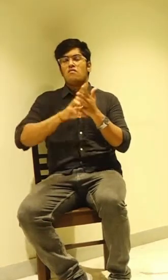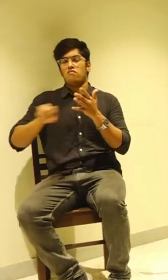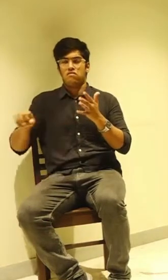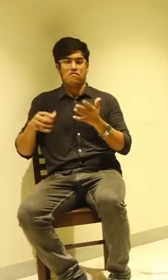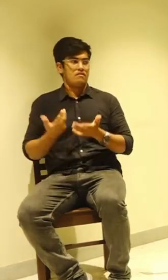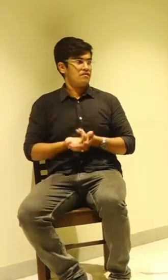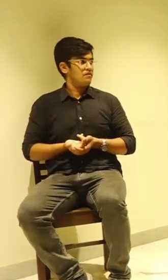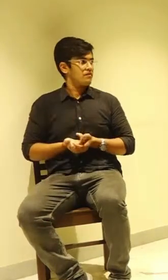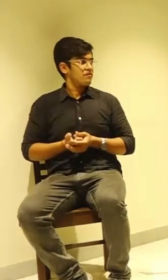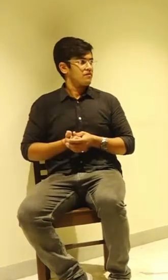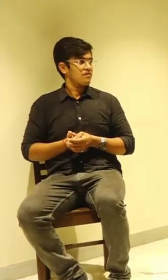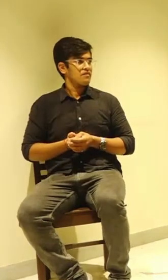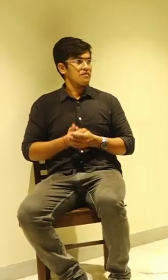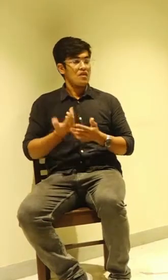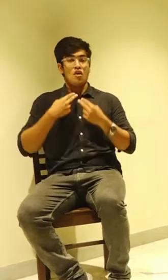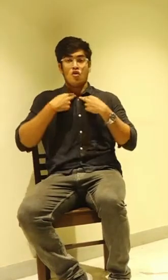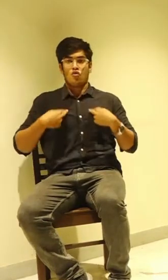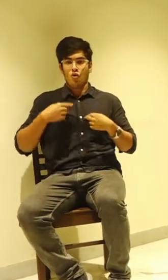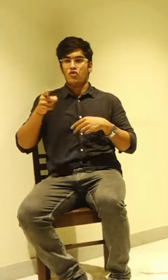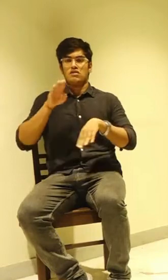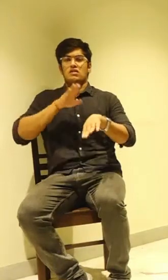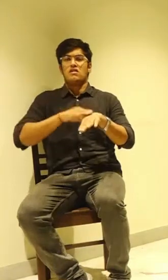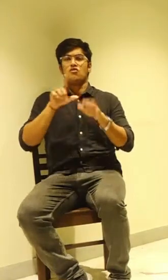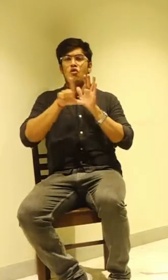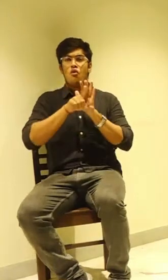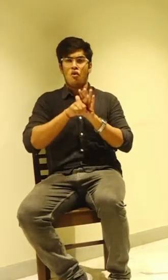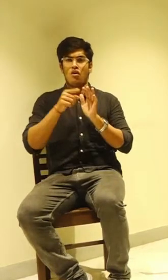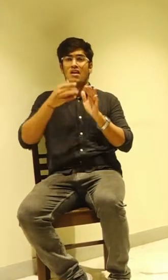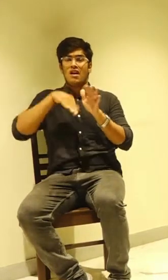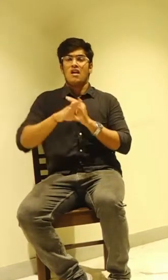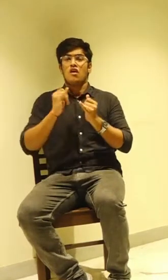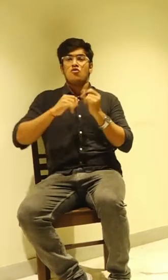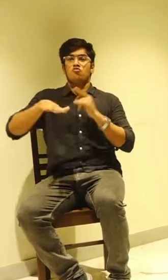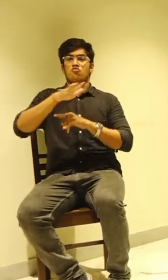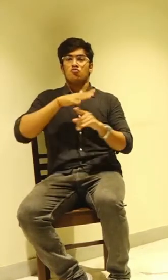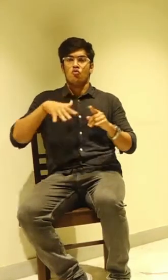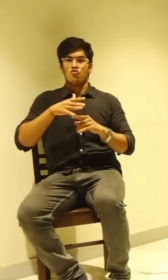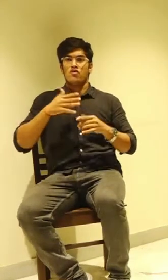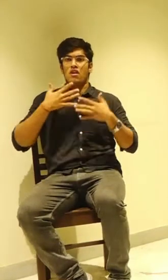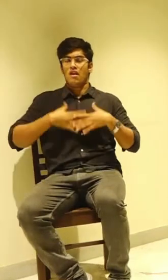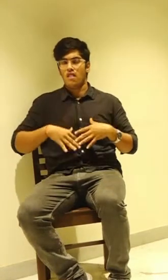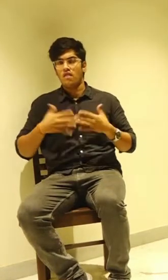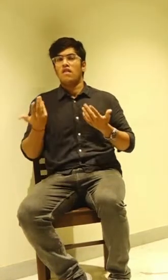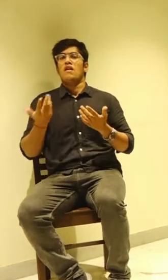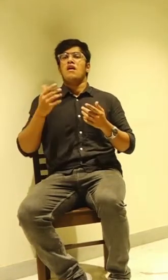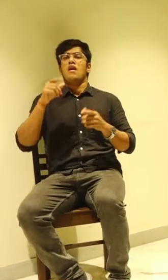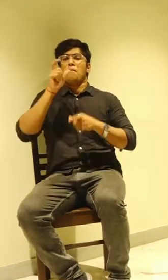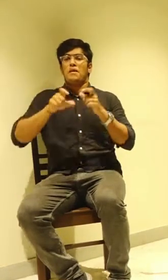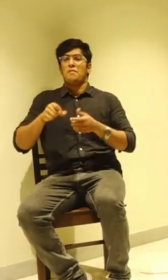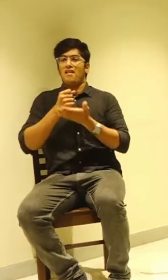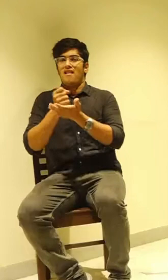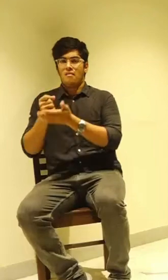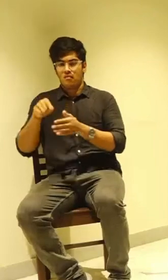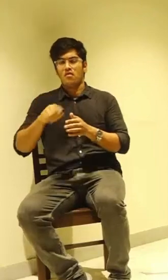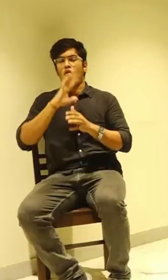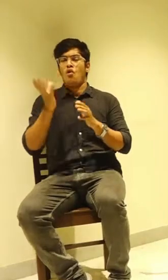any fundamental Court right. should not be looking at Court that. should not touch a law which has a social welfare or a public purpose aim. So his solution was,